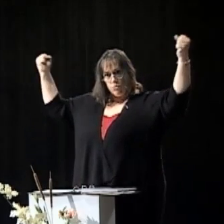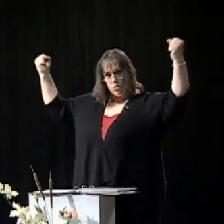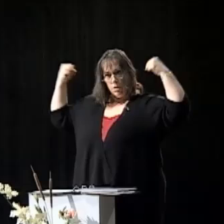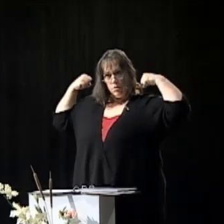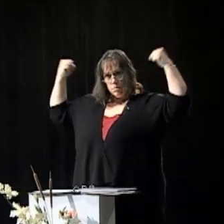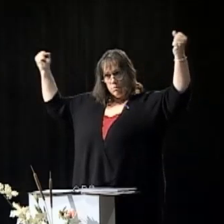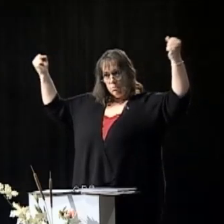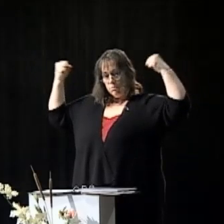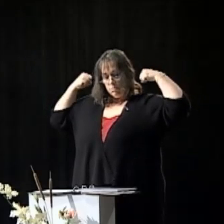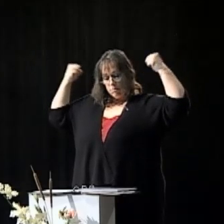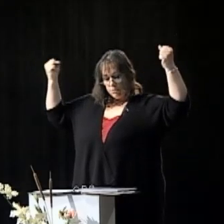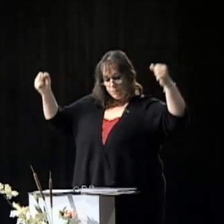Exercise.